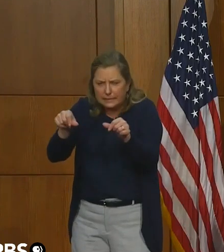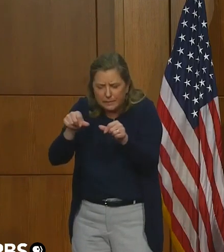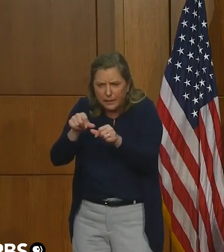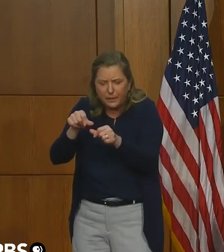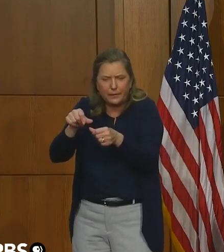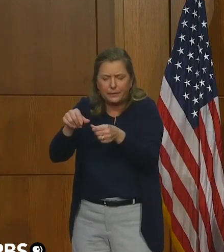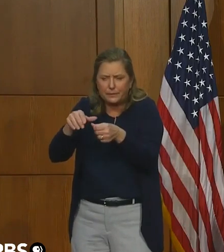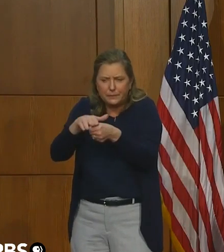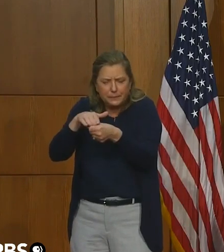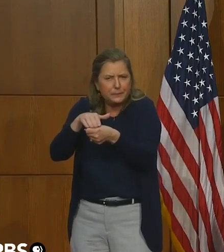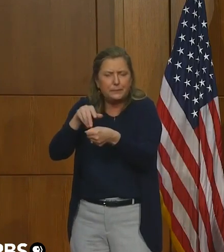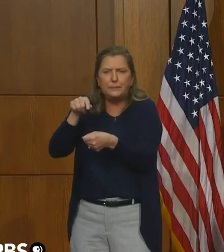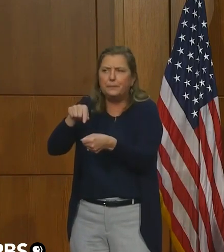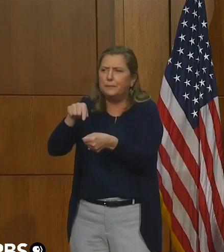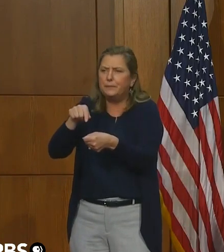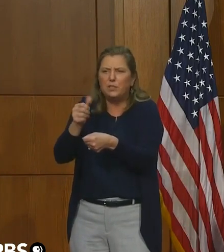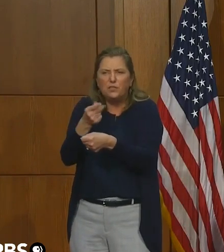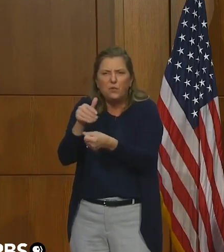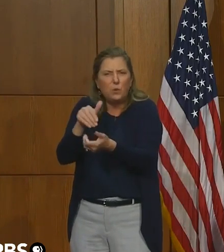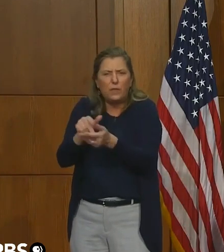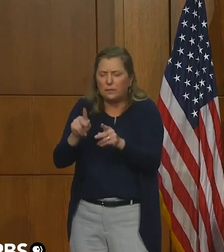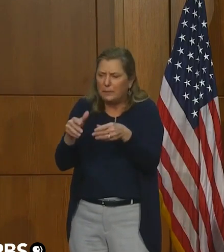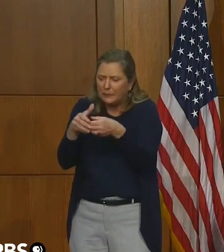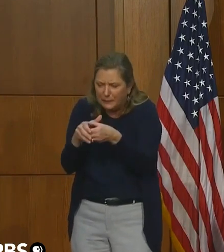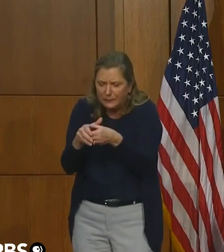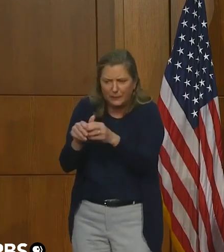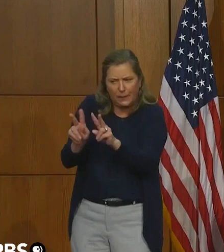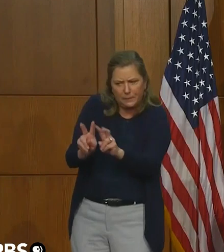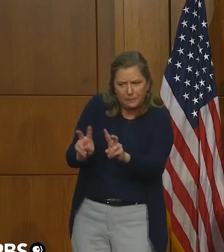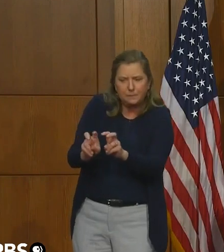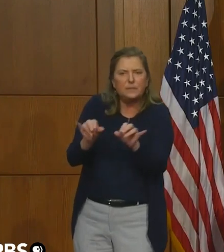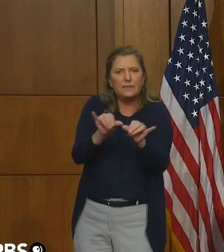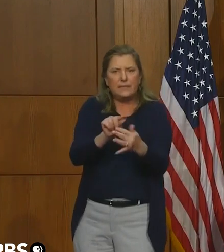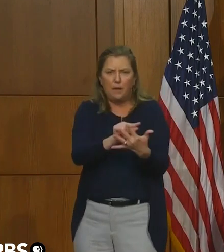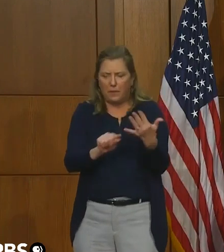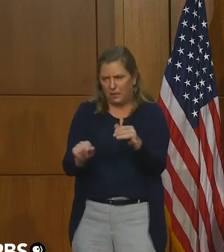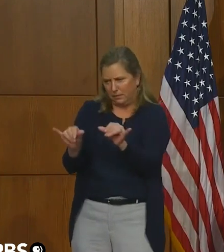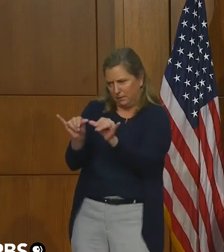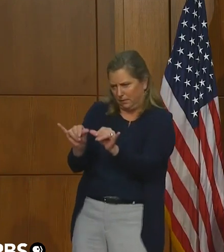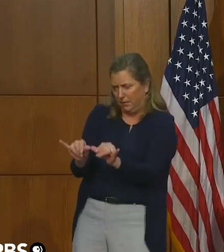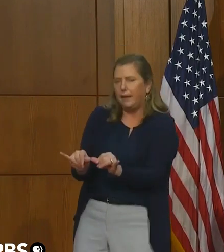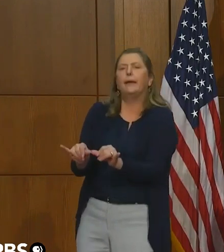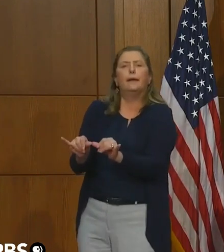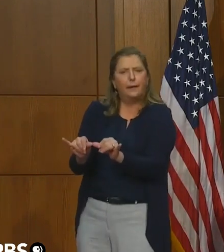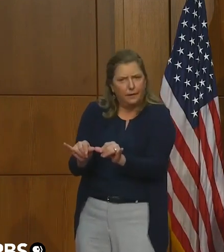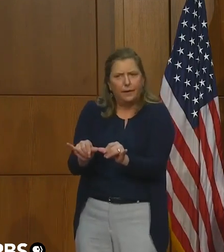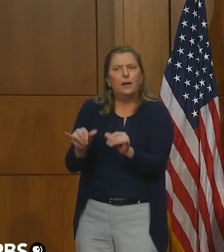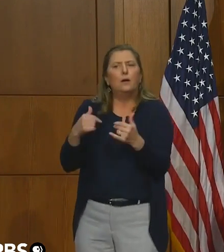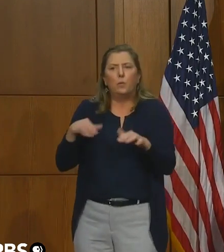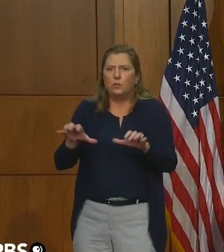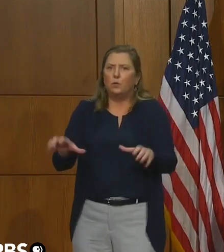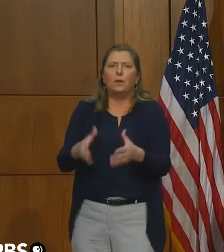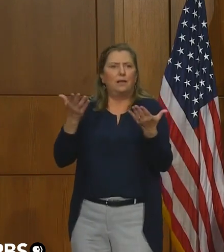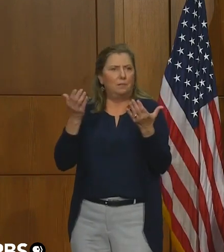of just a few thousand people and look at some of these same factors. We're doing a lot of things to try